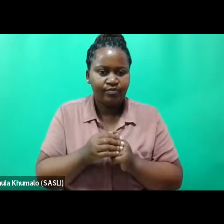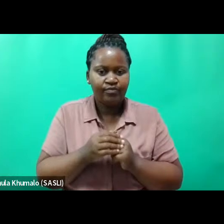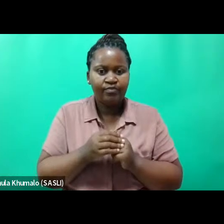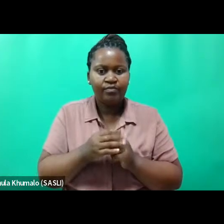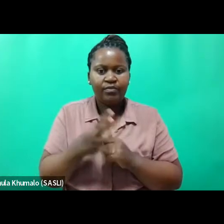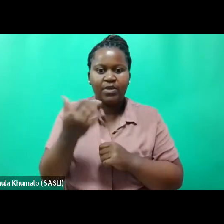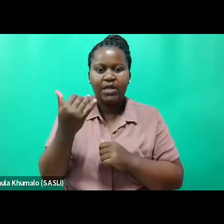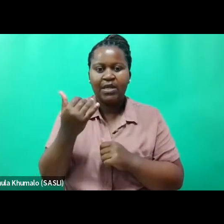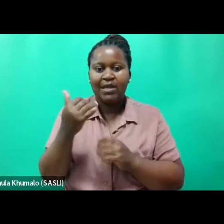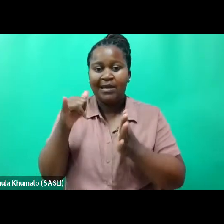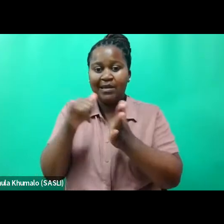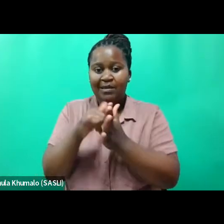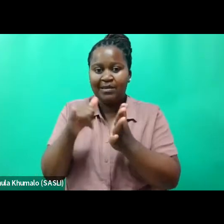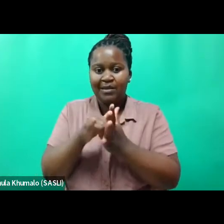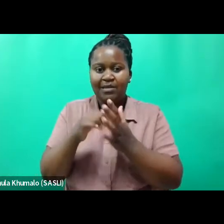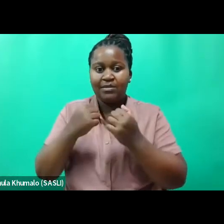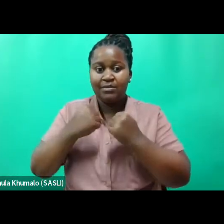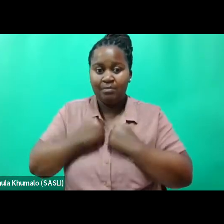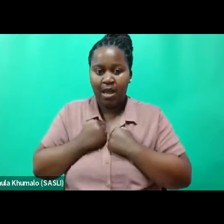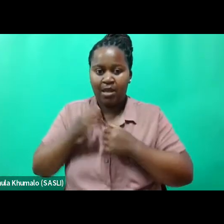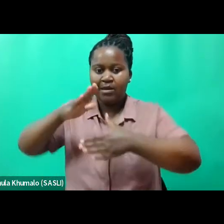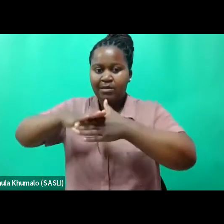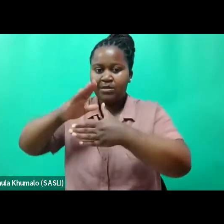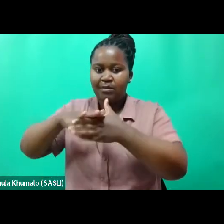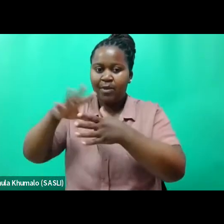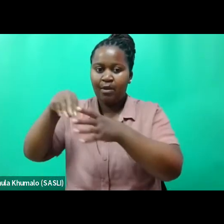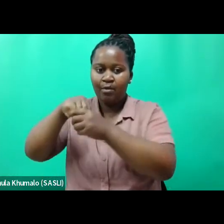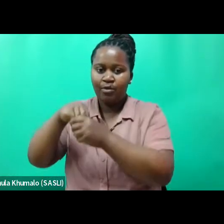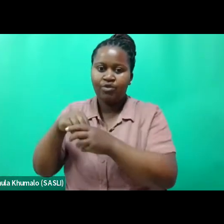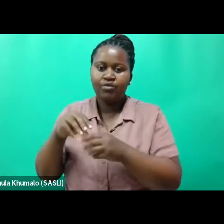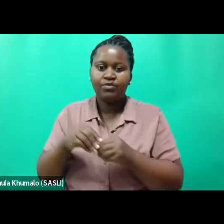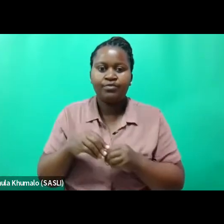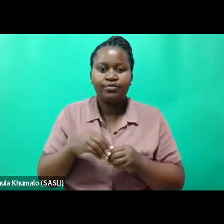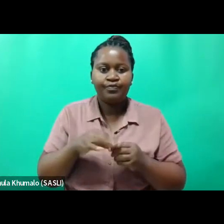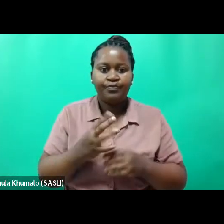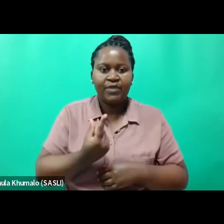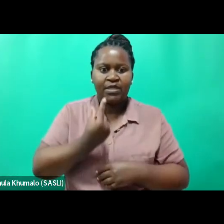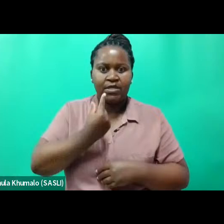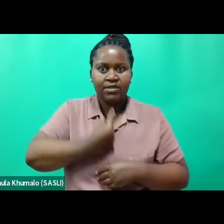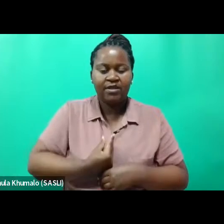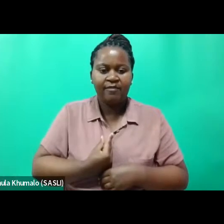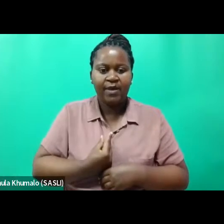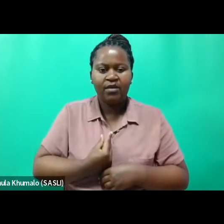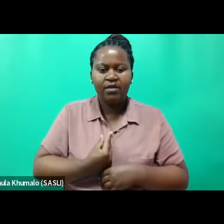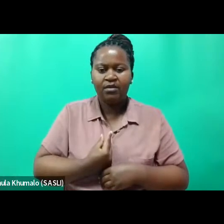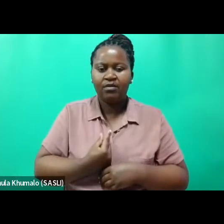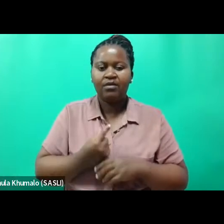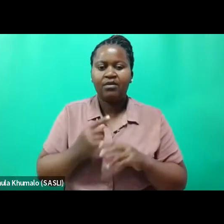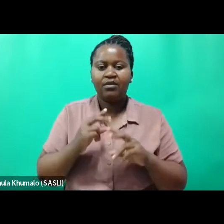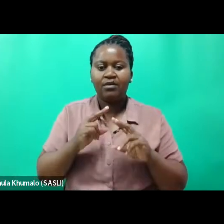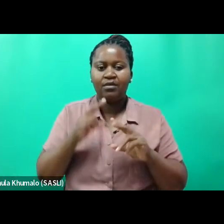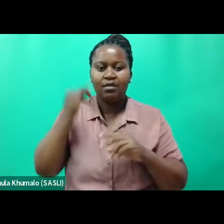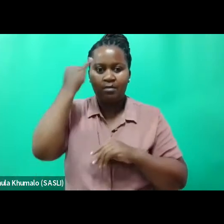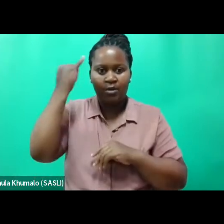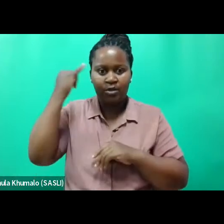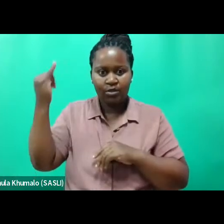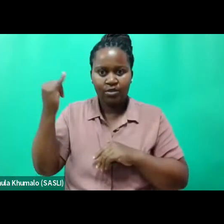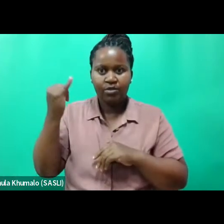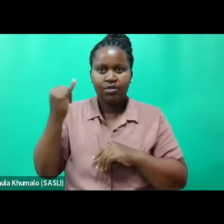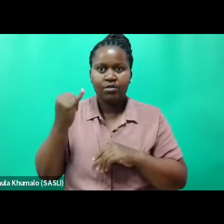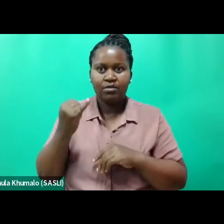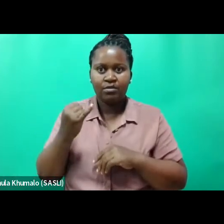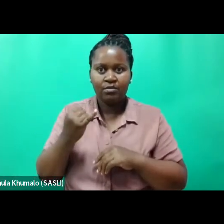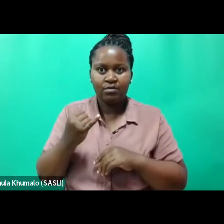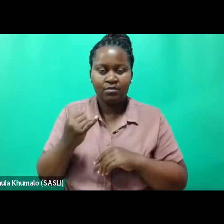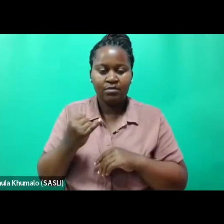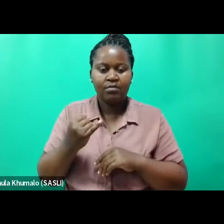my reason. All right. So with self-regulation, I imagine that was a challenge inside the